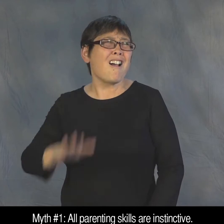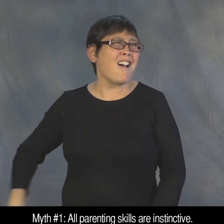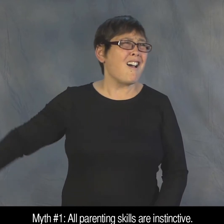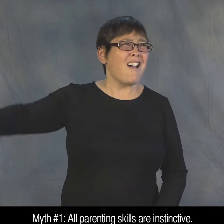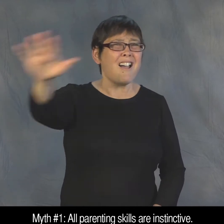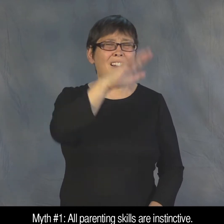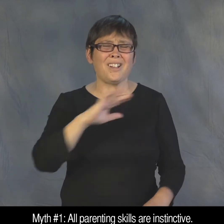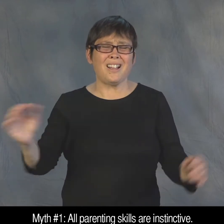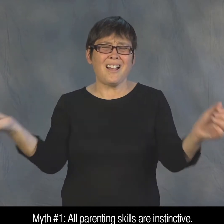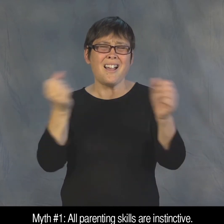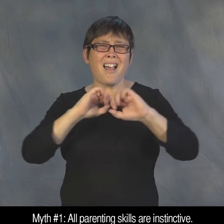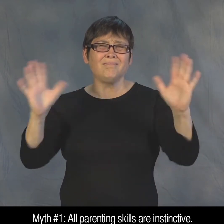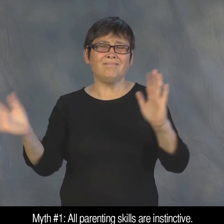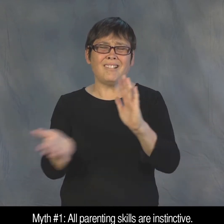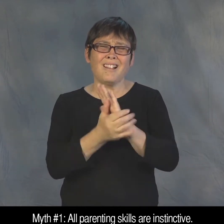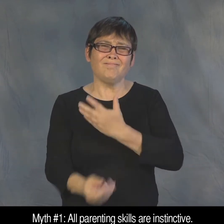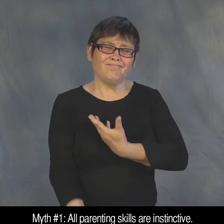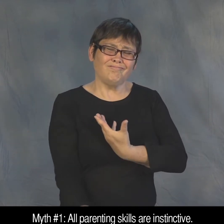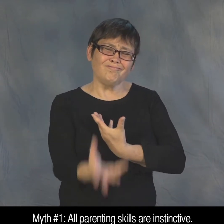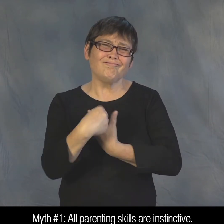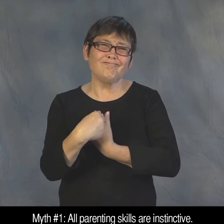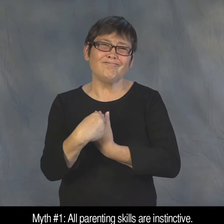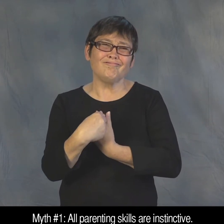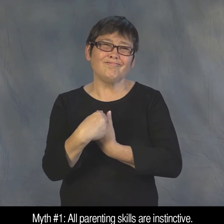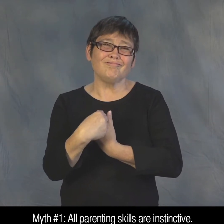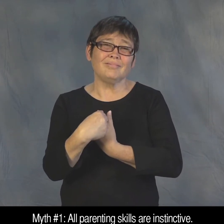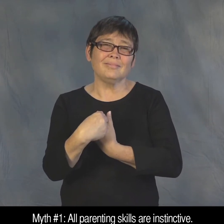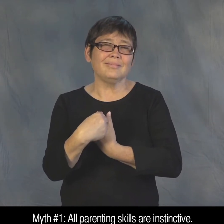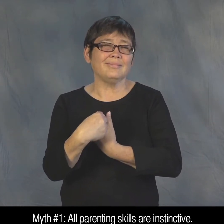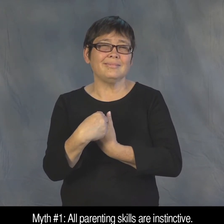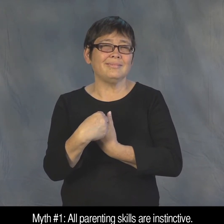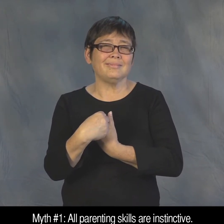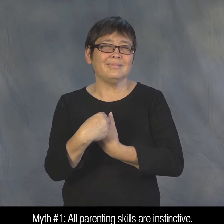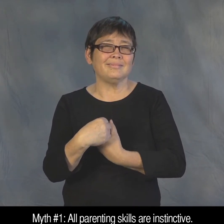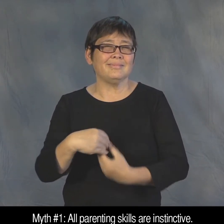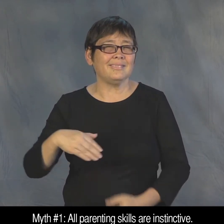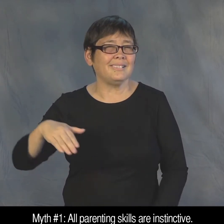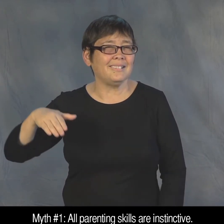Myth number 1. All parenting skills are instinctive.